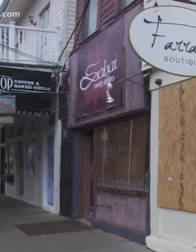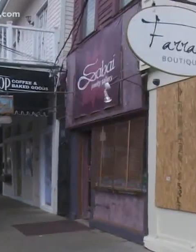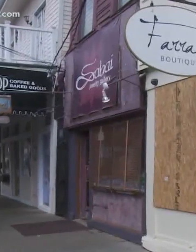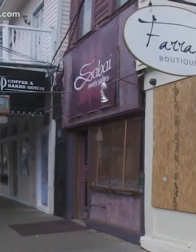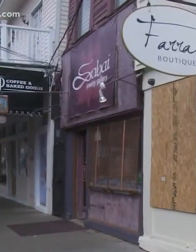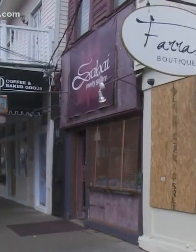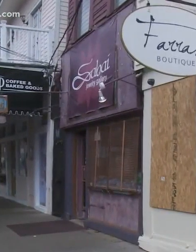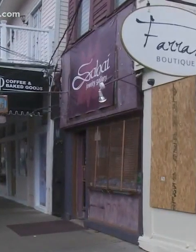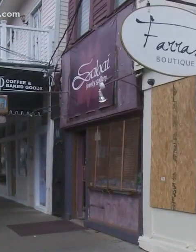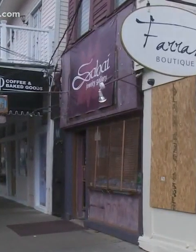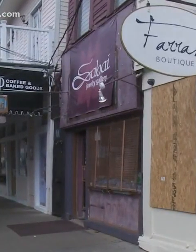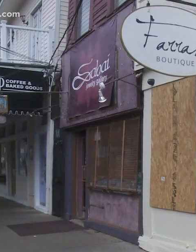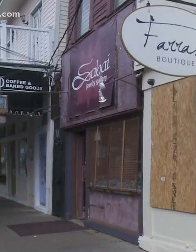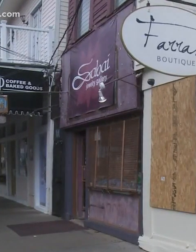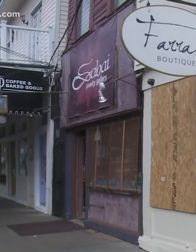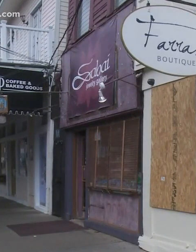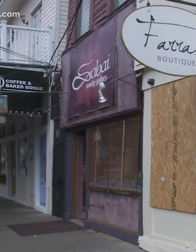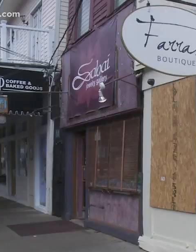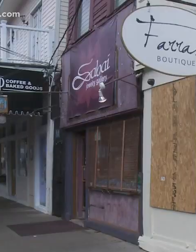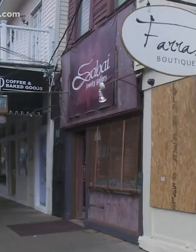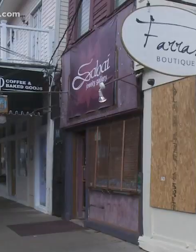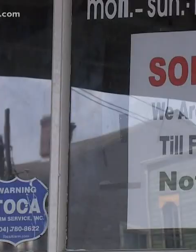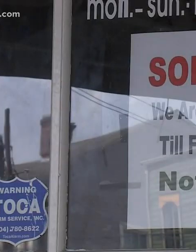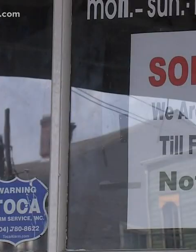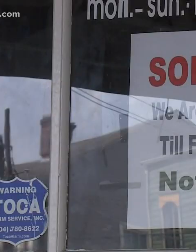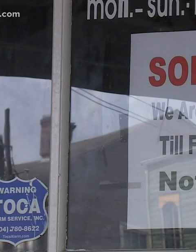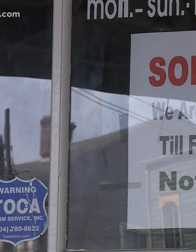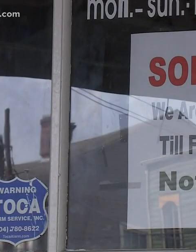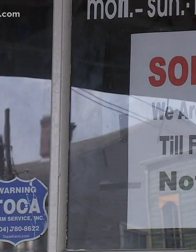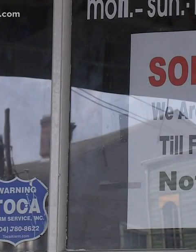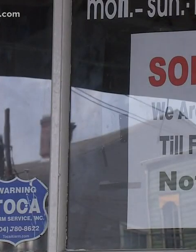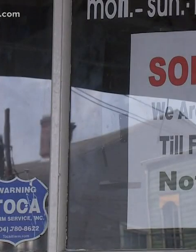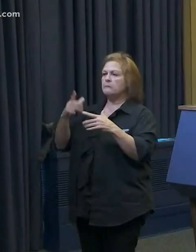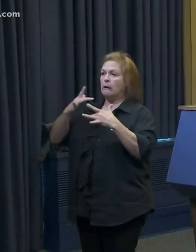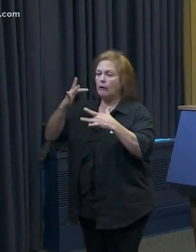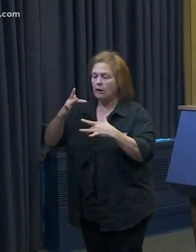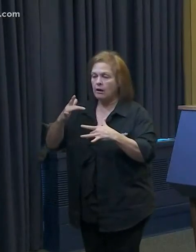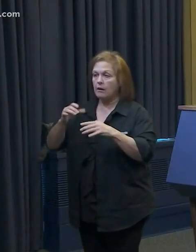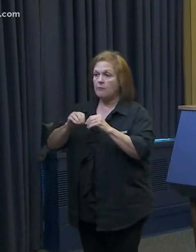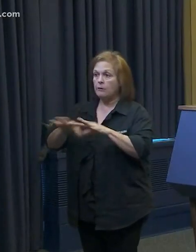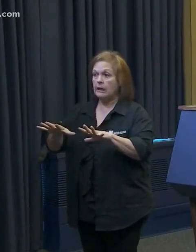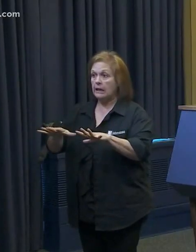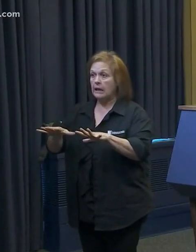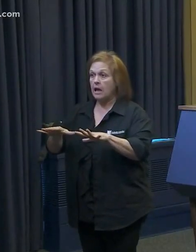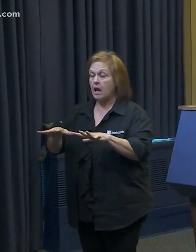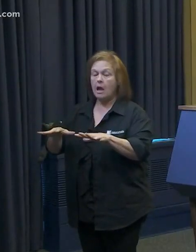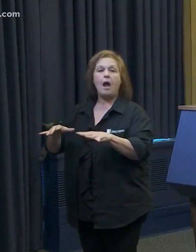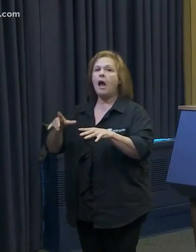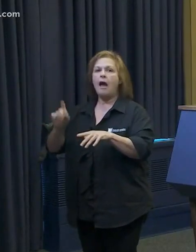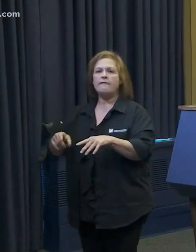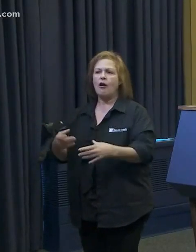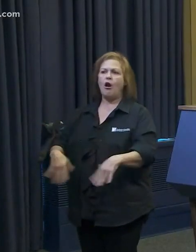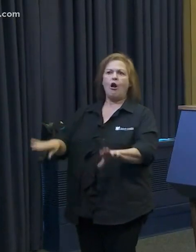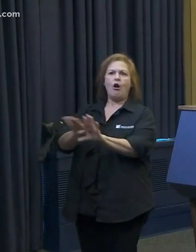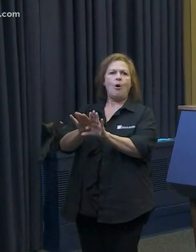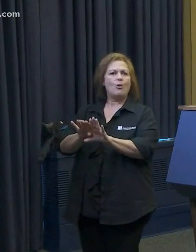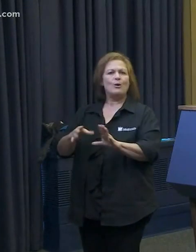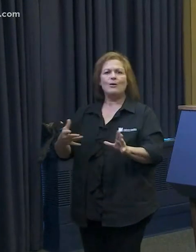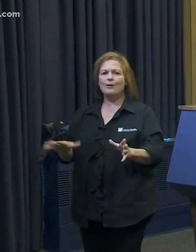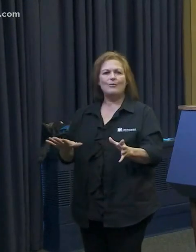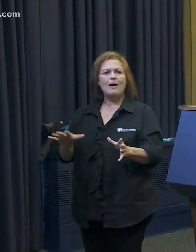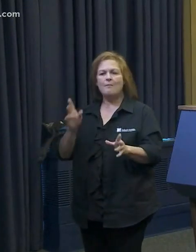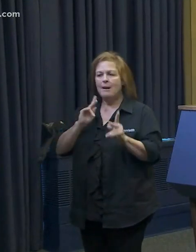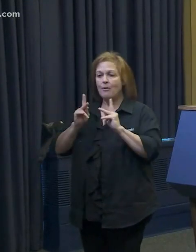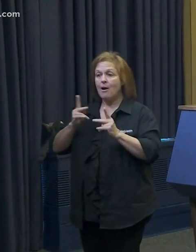Cantrell first hinted that she was considering making that a requirement. At a news conference yesterday, the mayor's mayor's city health